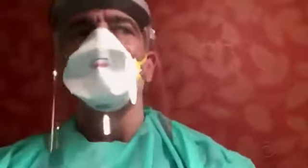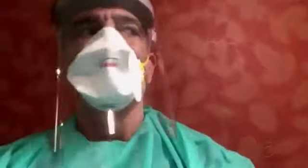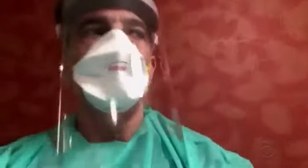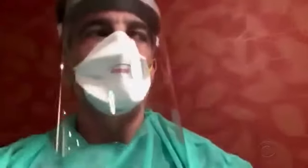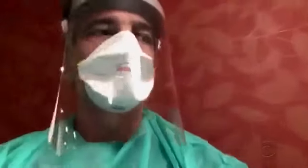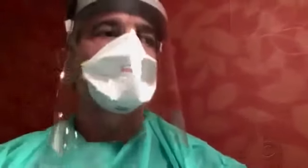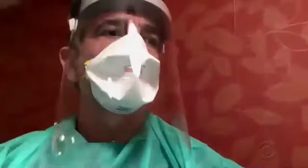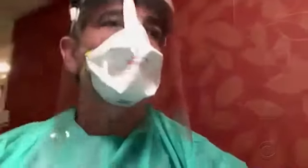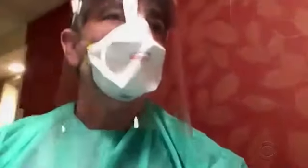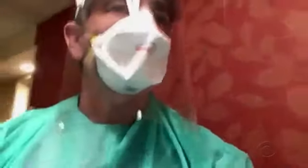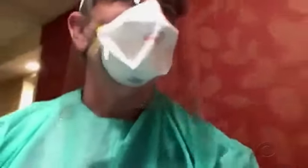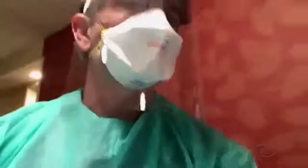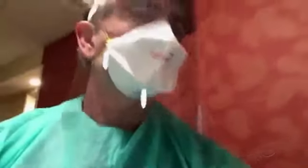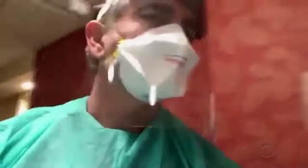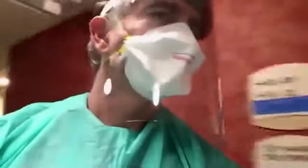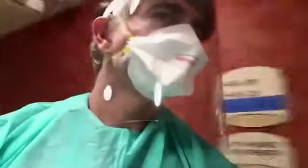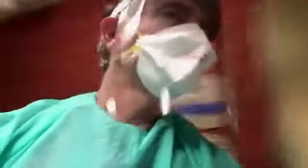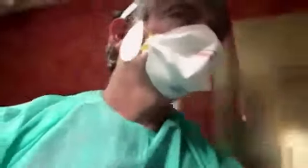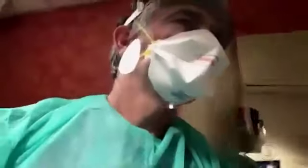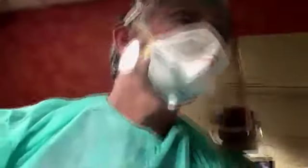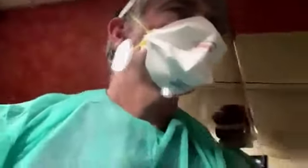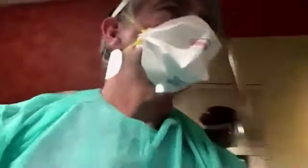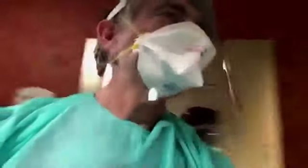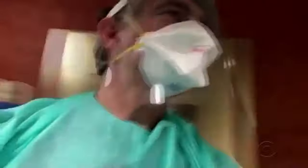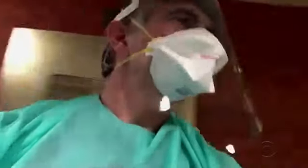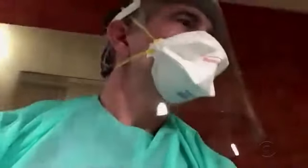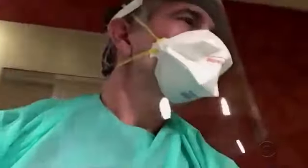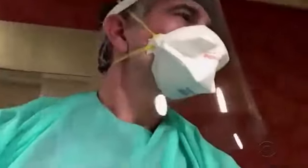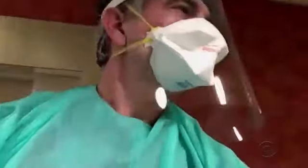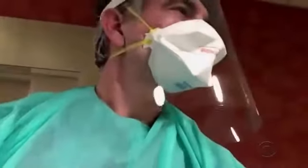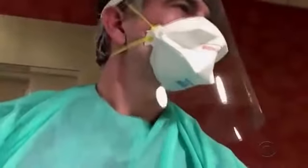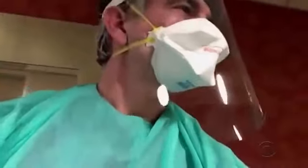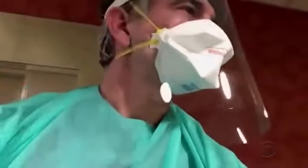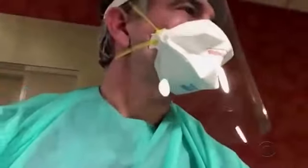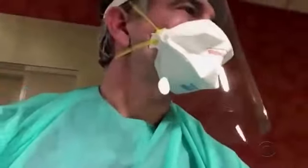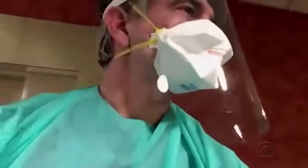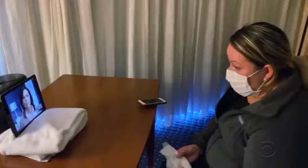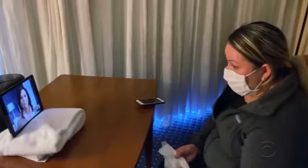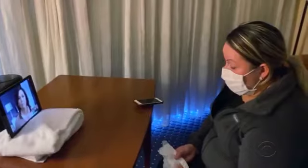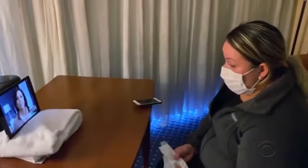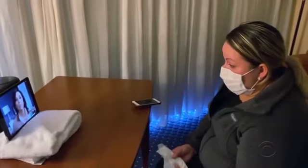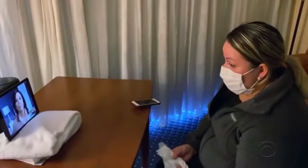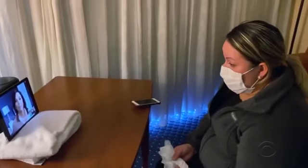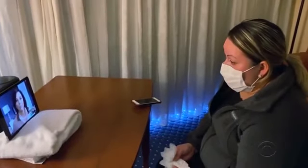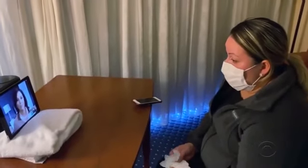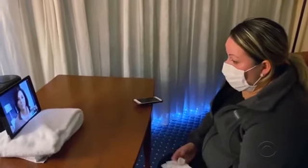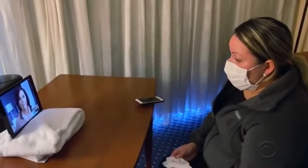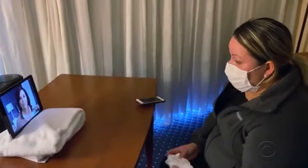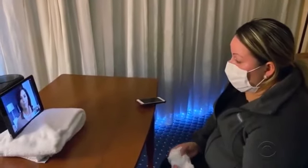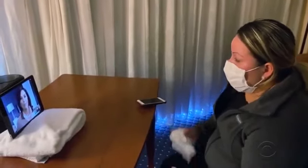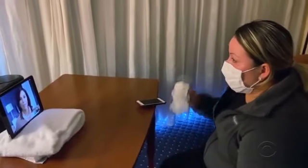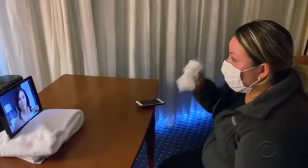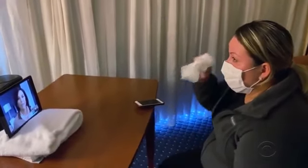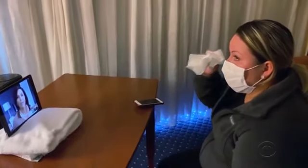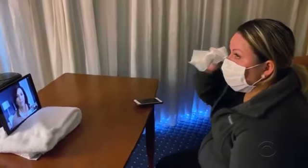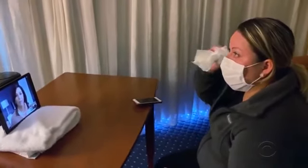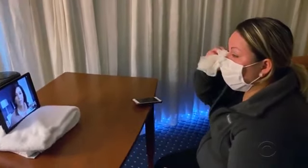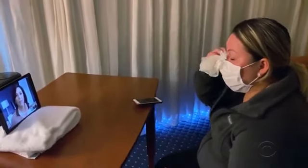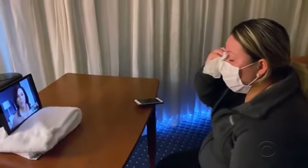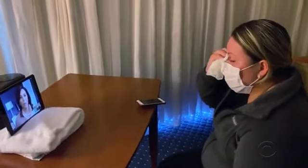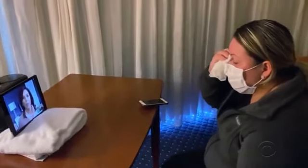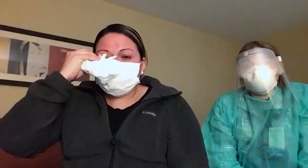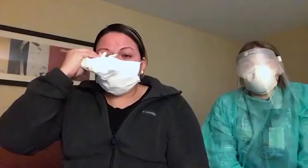Dean Xeris took us inside this COVID hotel for the most vulnerable. Hola, Wendy. Wendy Rosales found out over the phone